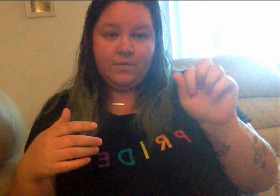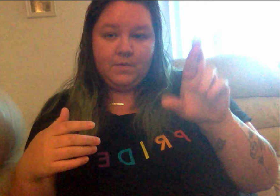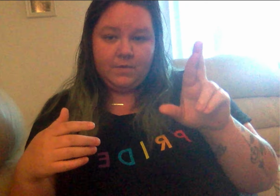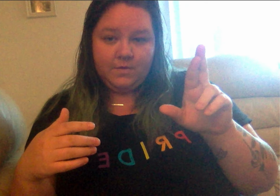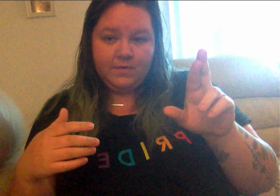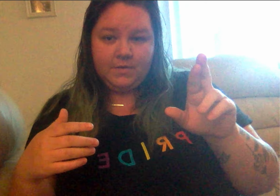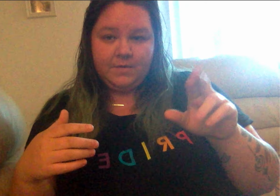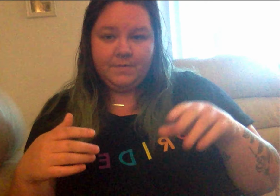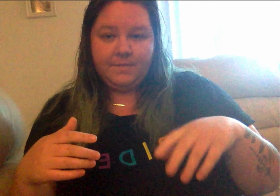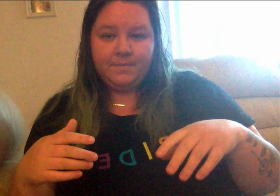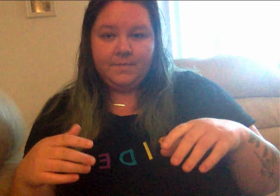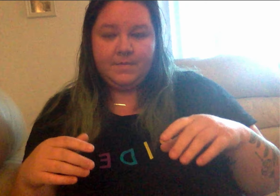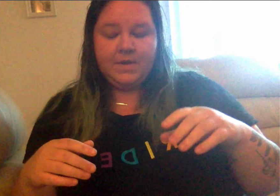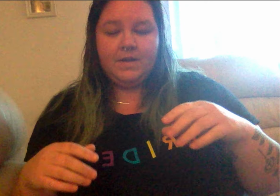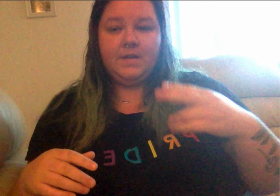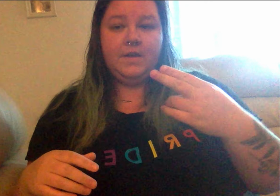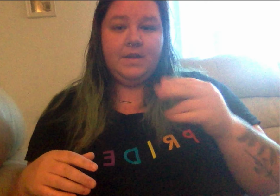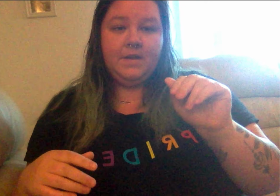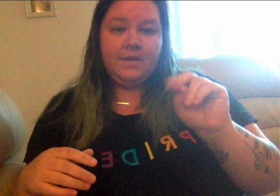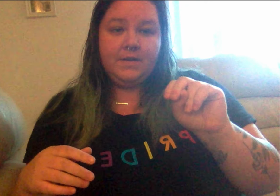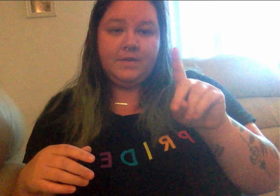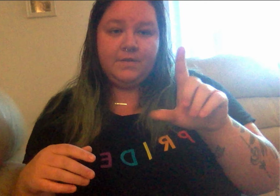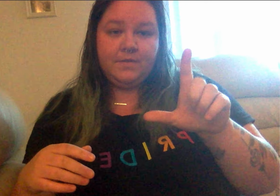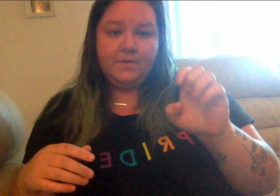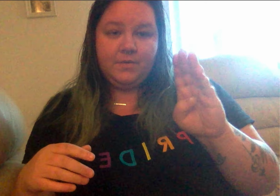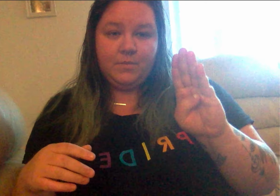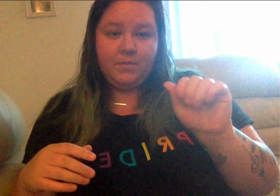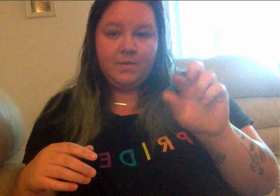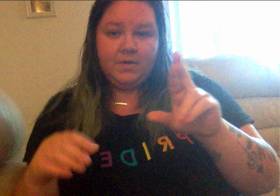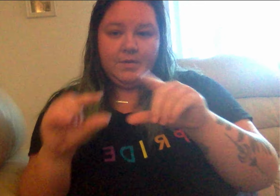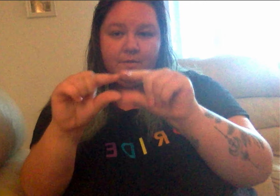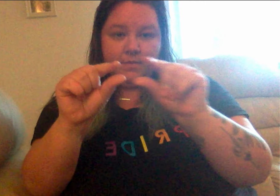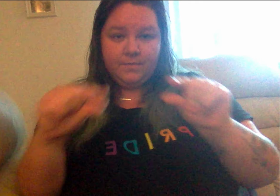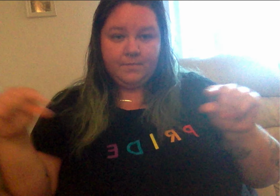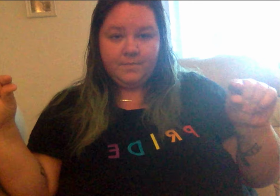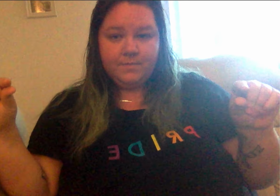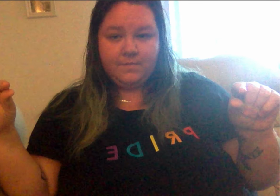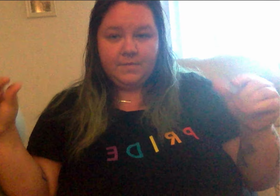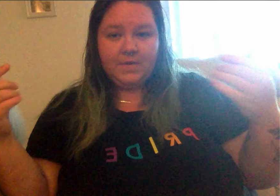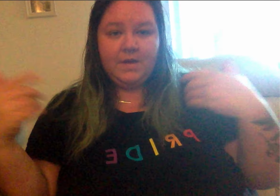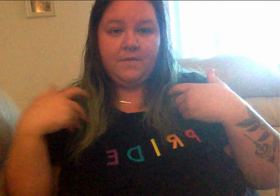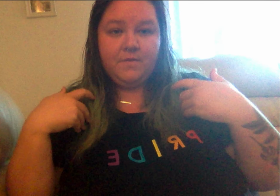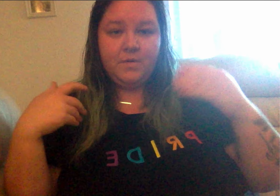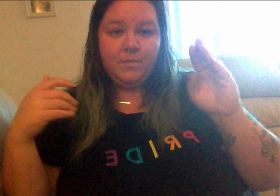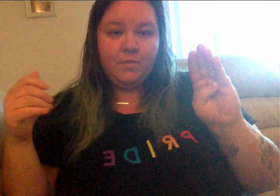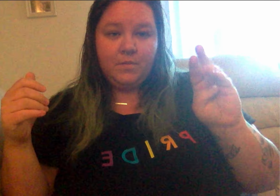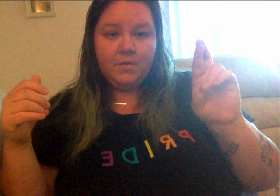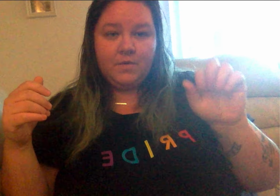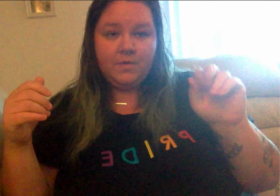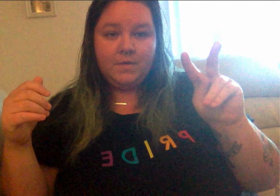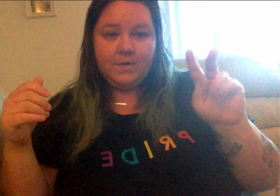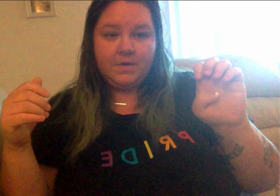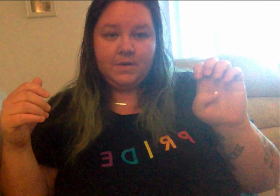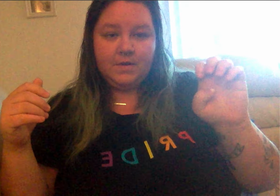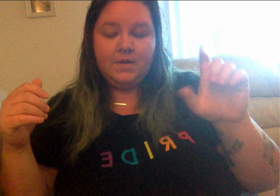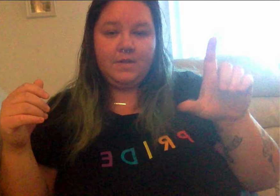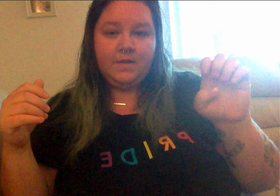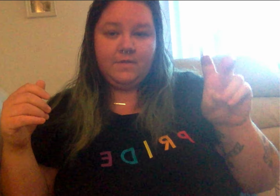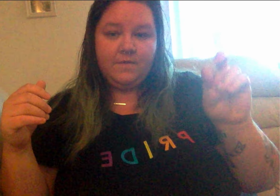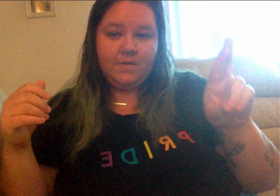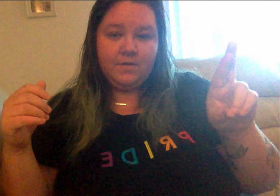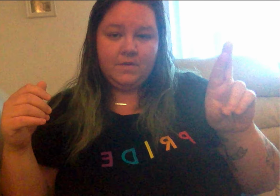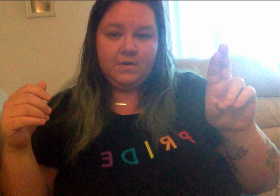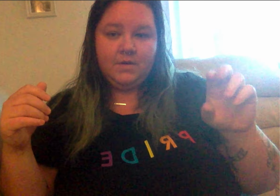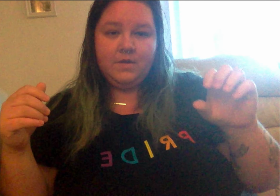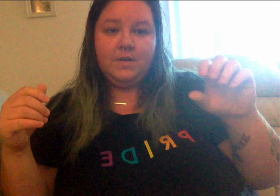On the handlebar of the bicycle, we have the brake levers and the shift levers. This is attached to the bike with a